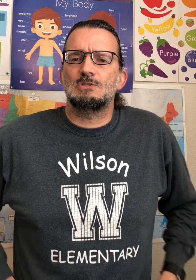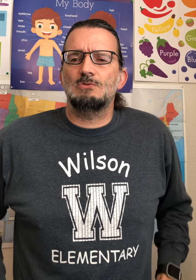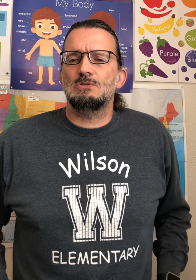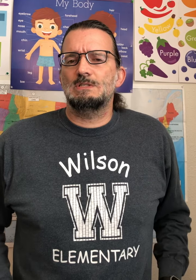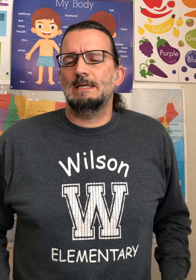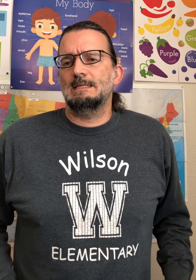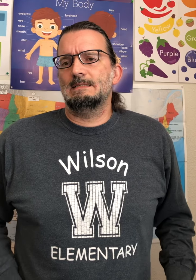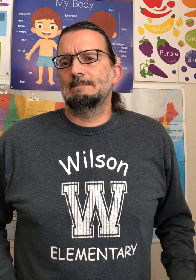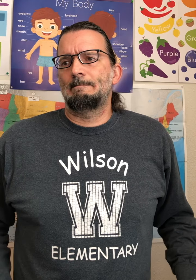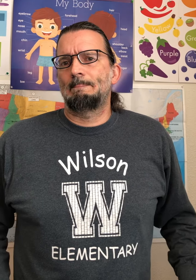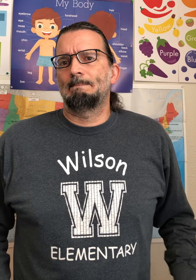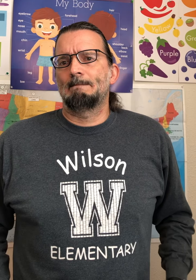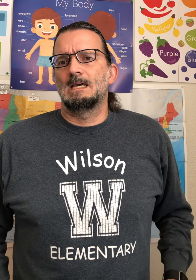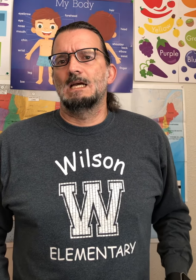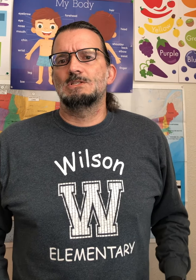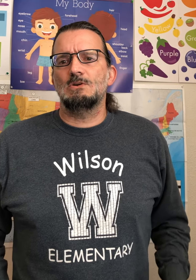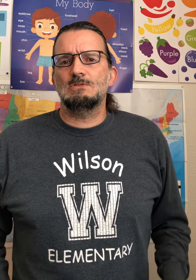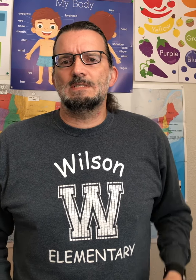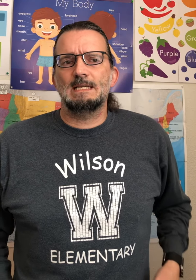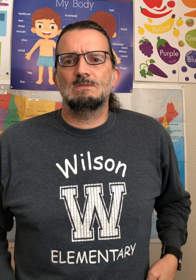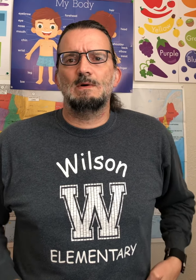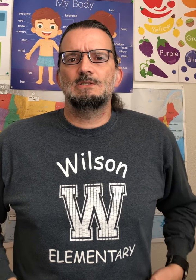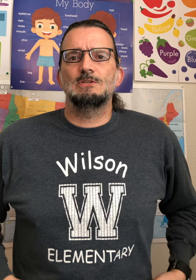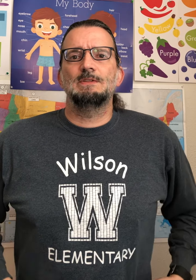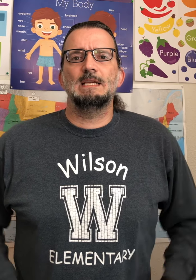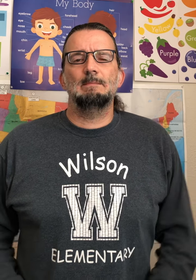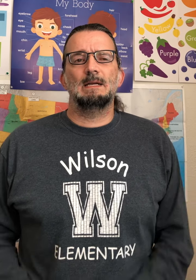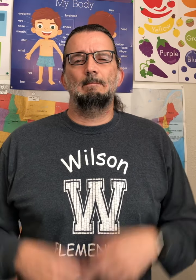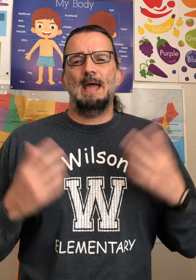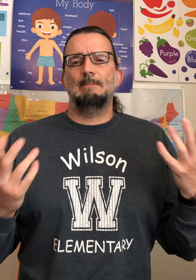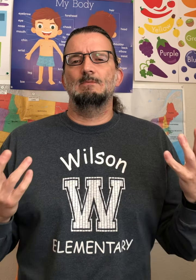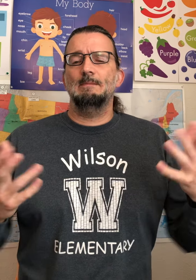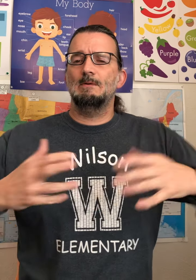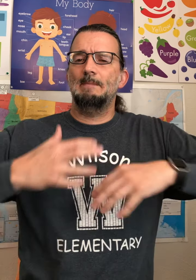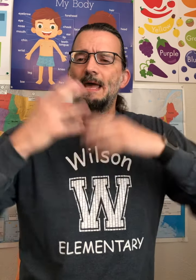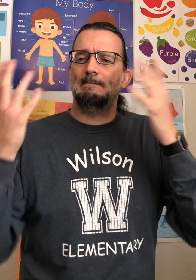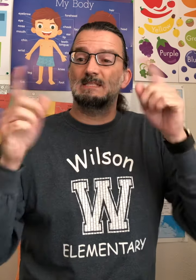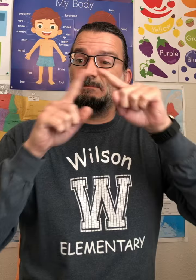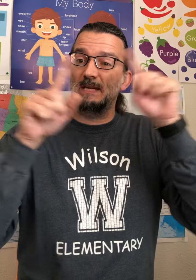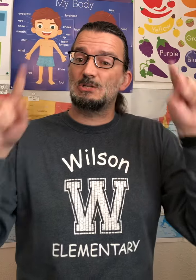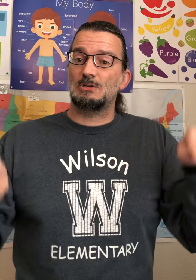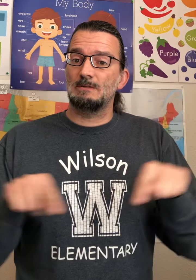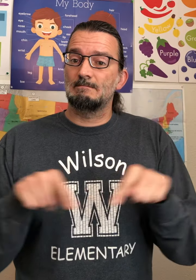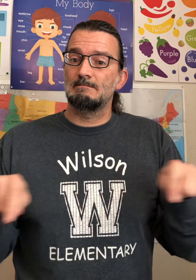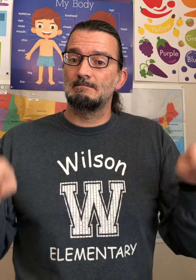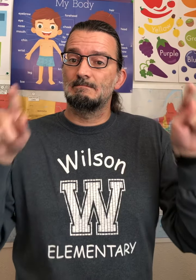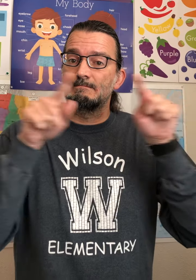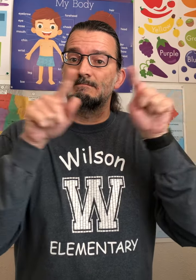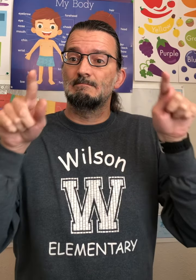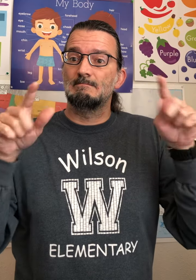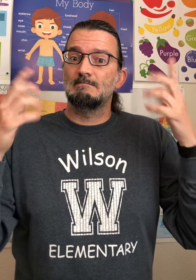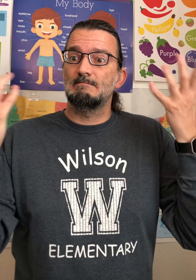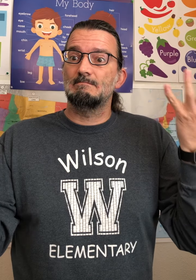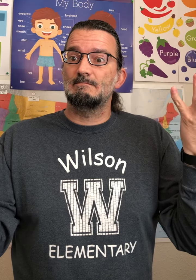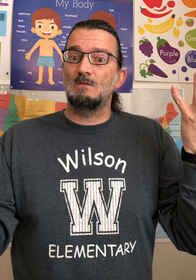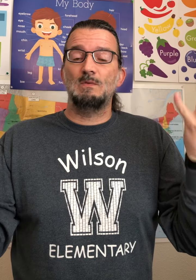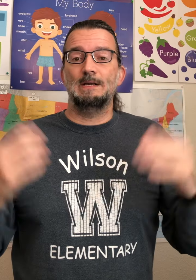social studies. Social studies want you to think about a map. Remember, a map is a picture of where you